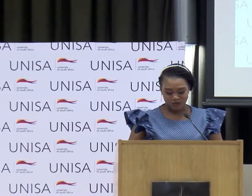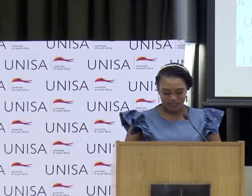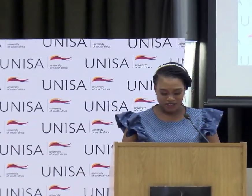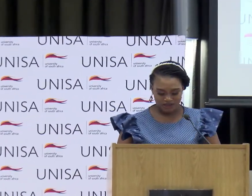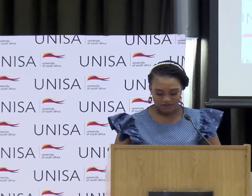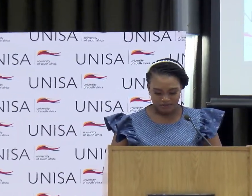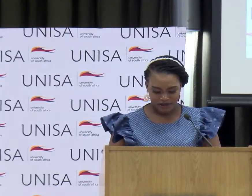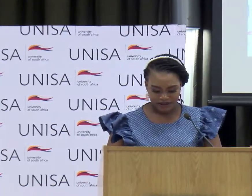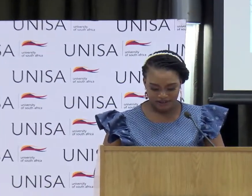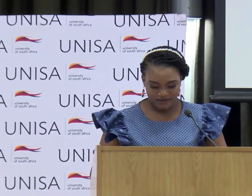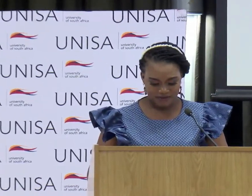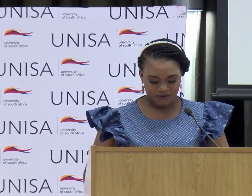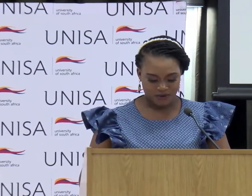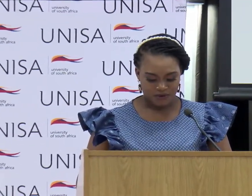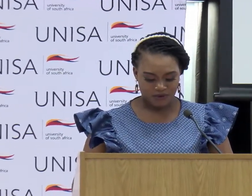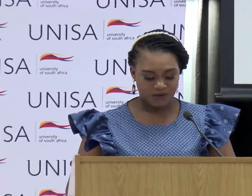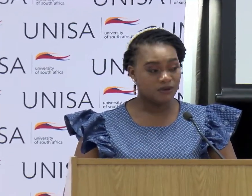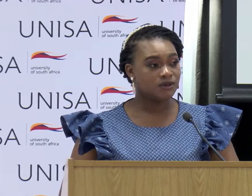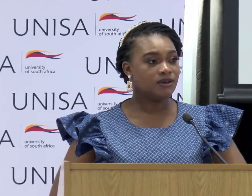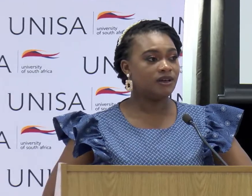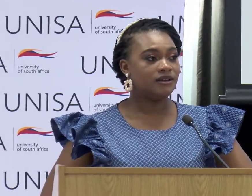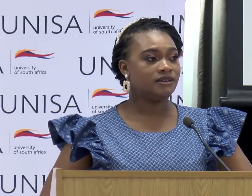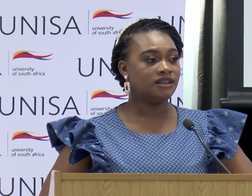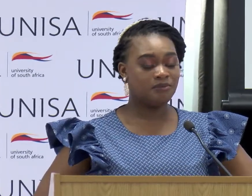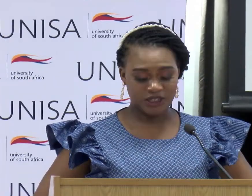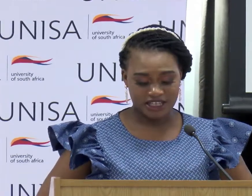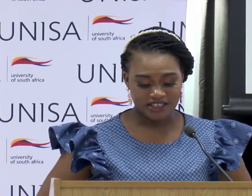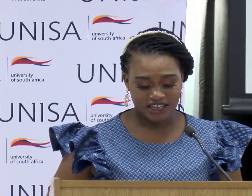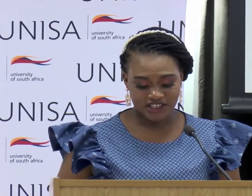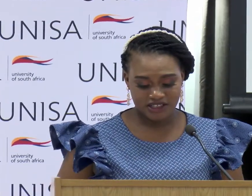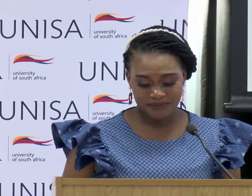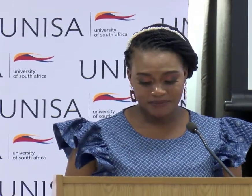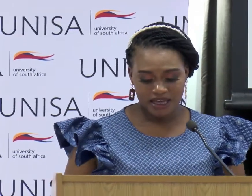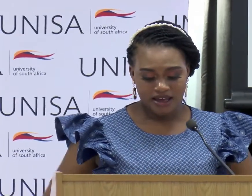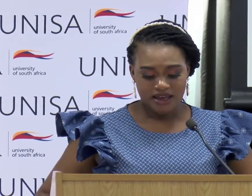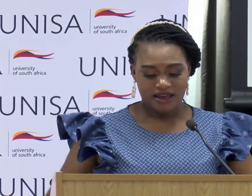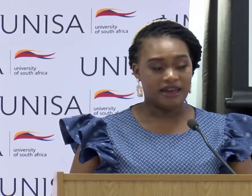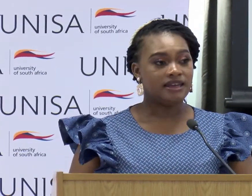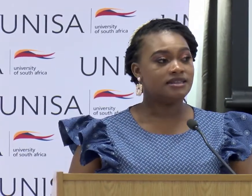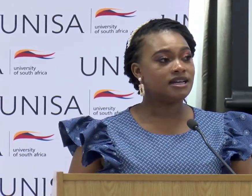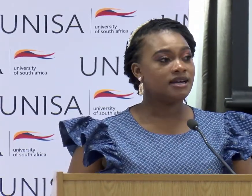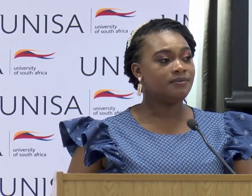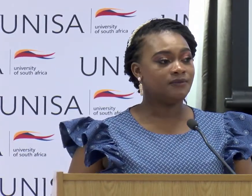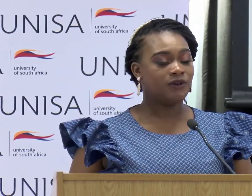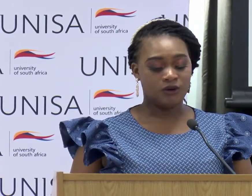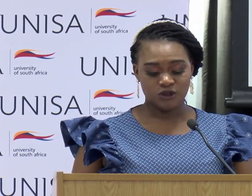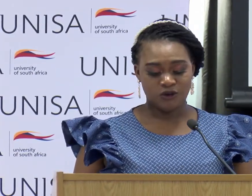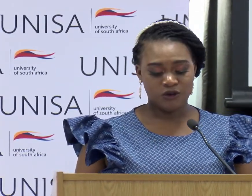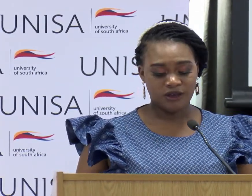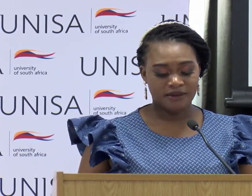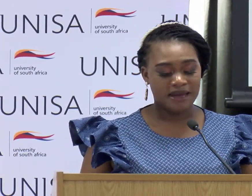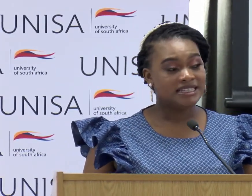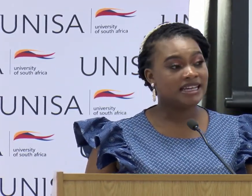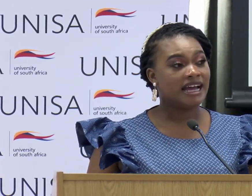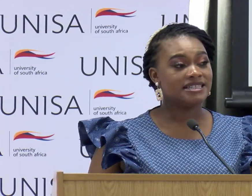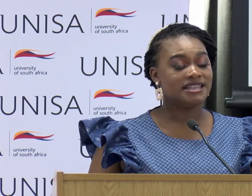Thank you so much, Mayor, for the presentation and for also reminding us that